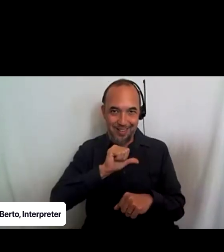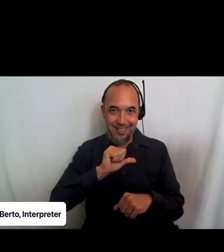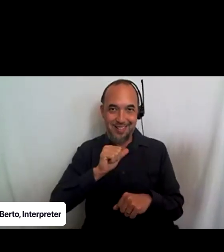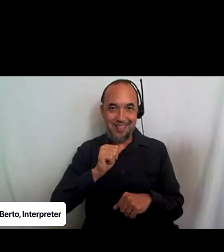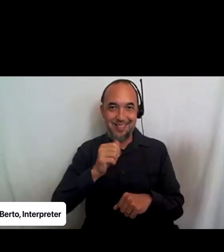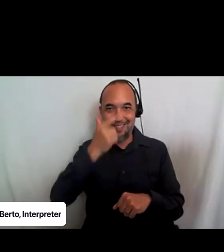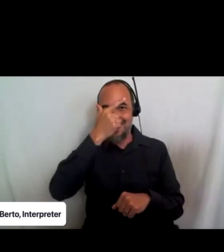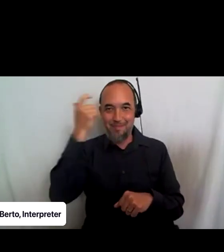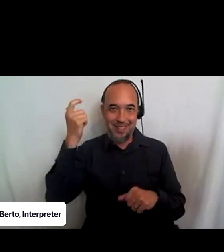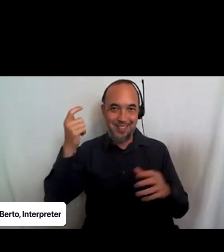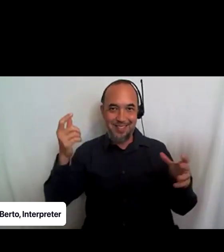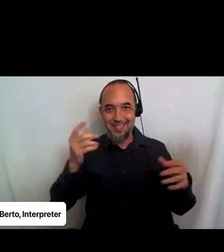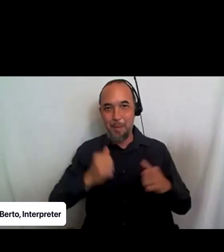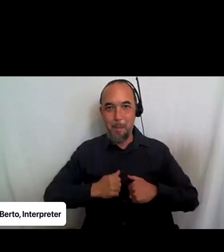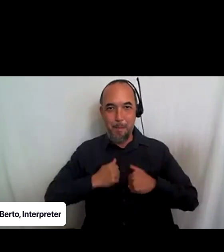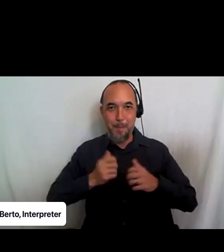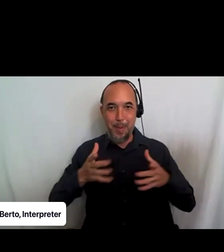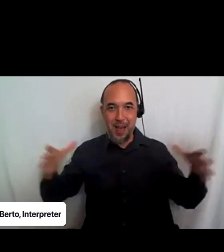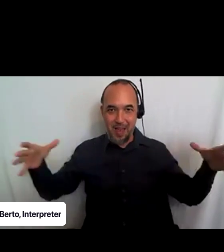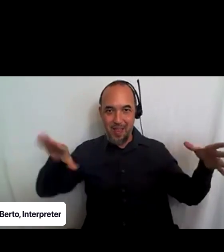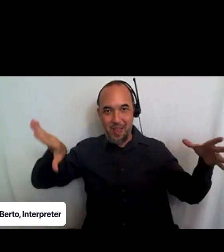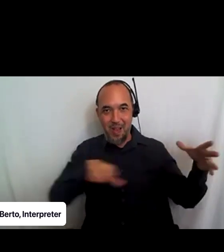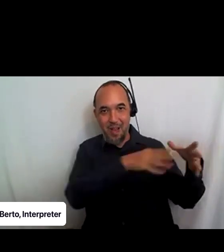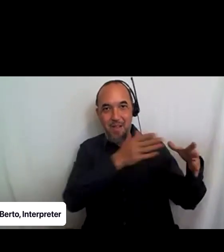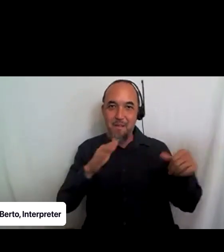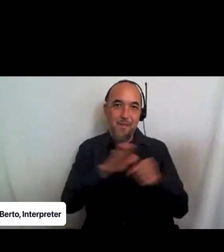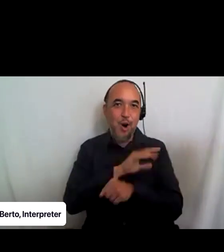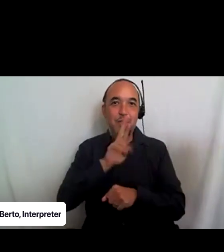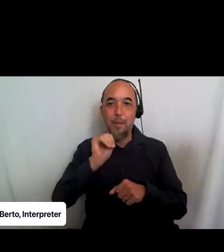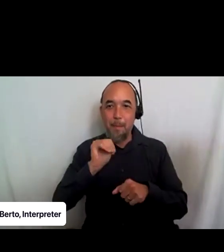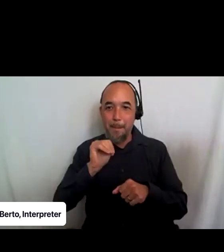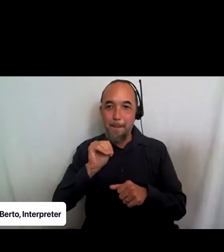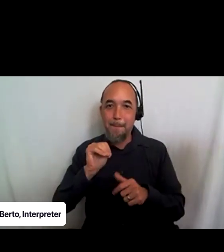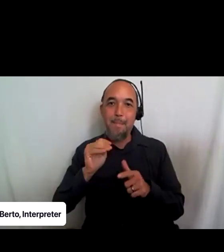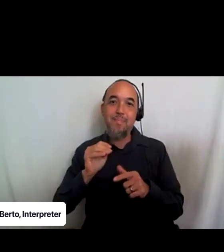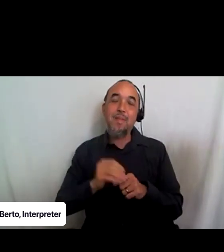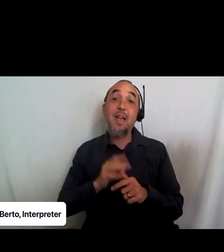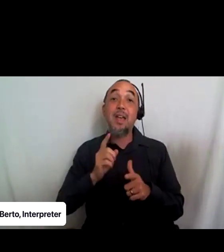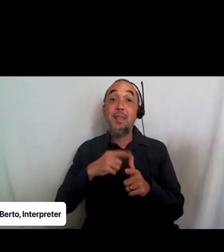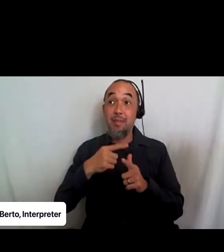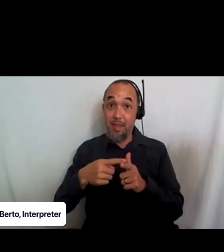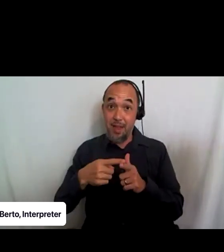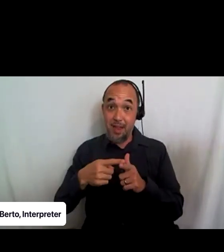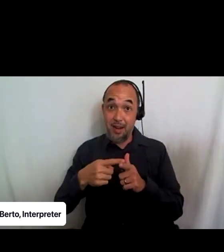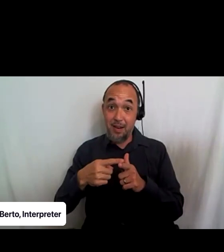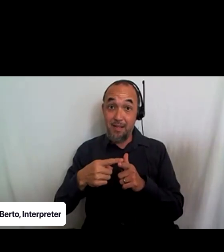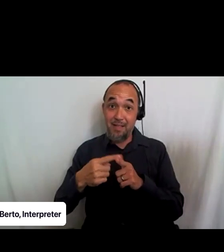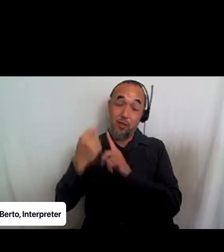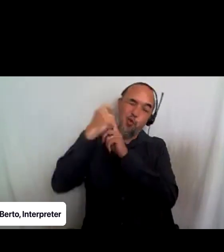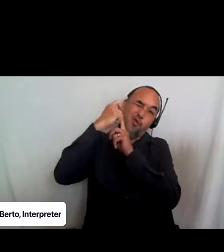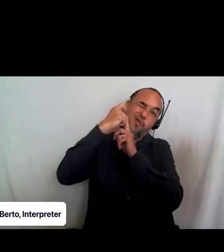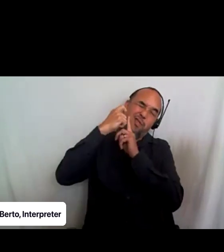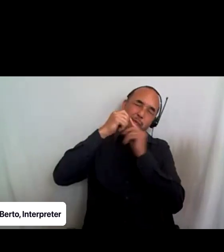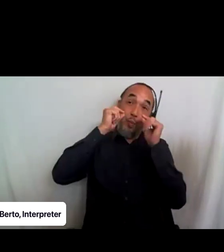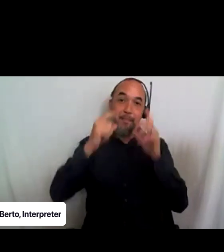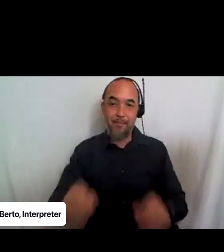rum, so he's blind and drunk. And then Ned Lowe kind of wakes him up with torture, aka what he loves.